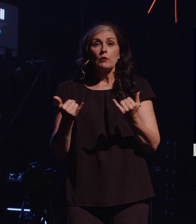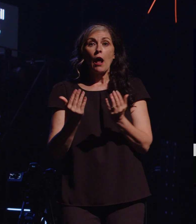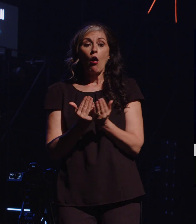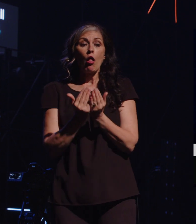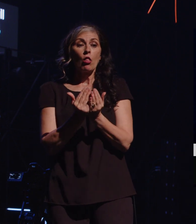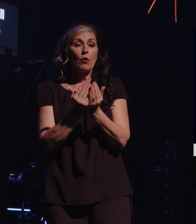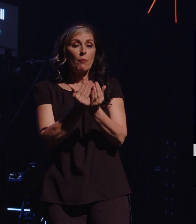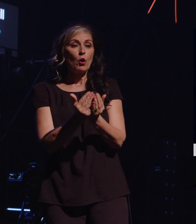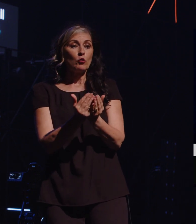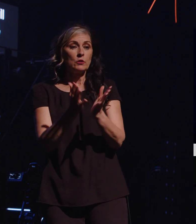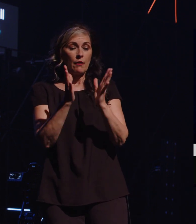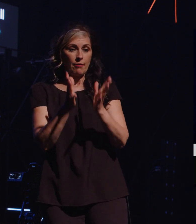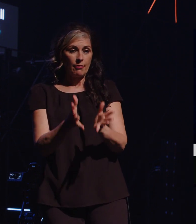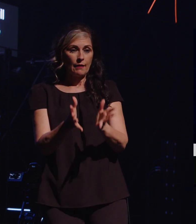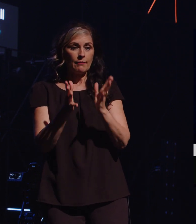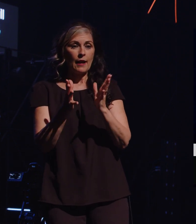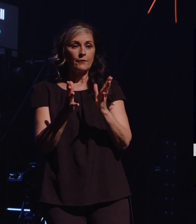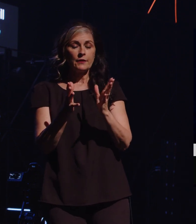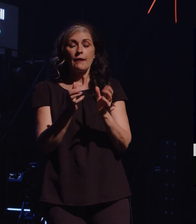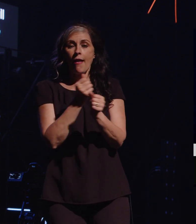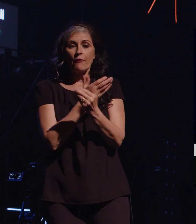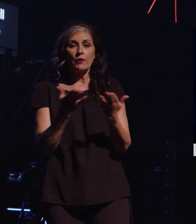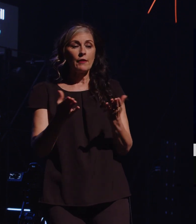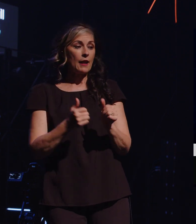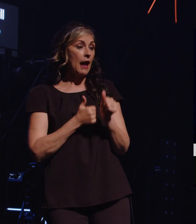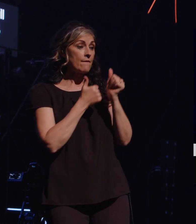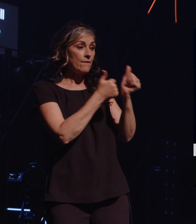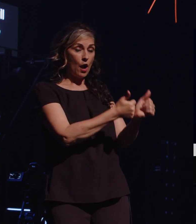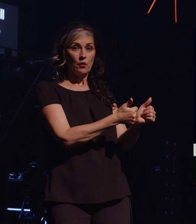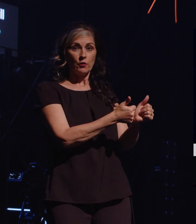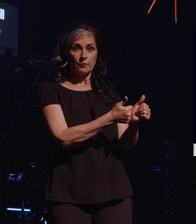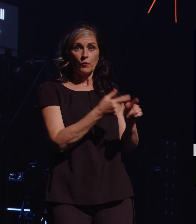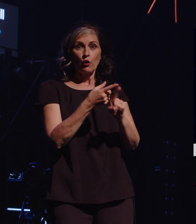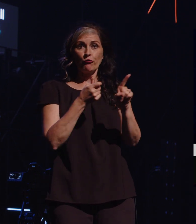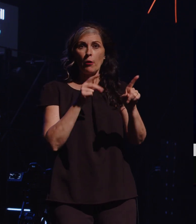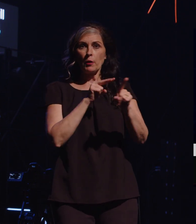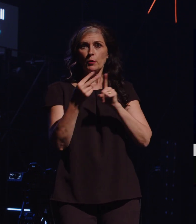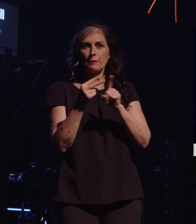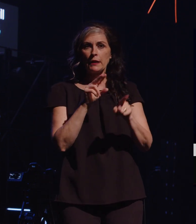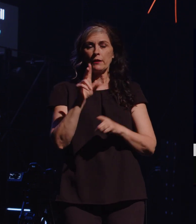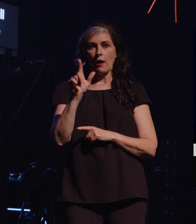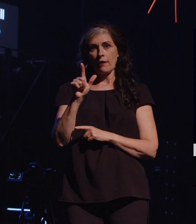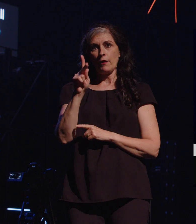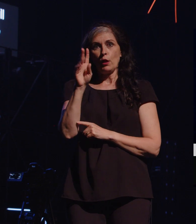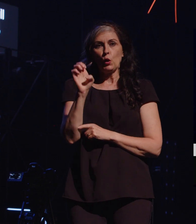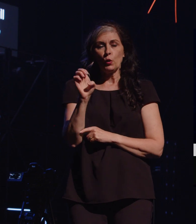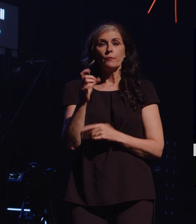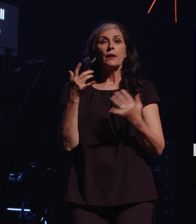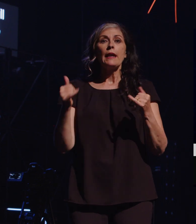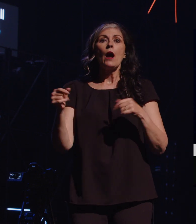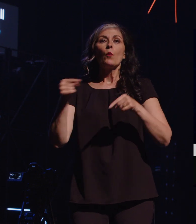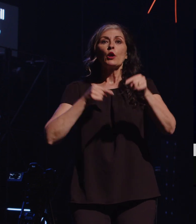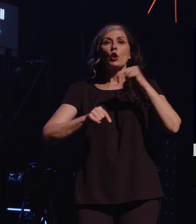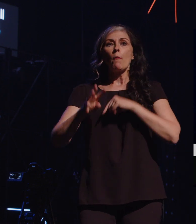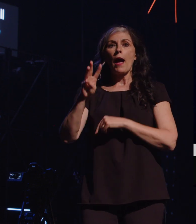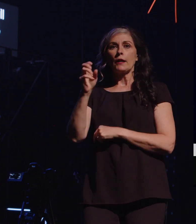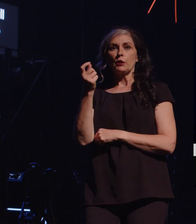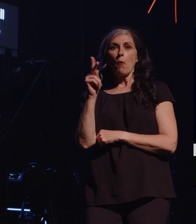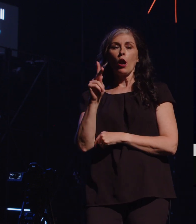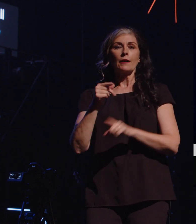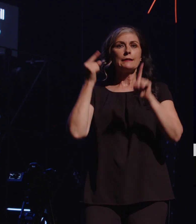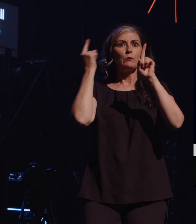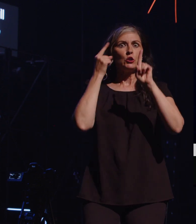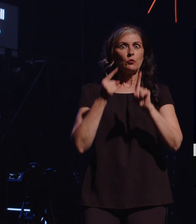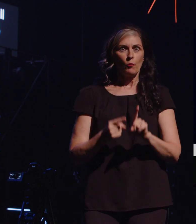left everything and followed him. So that's Luke's account. Let's go back to Mark and read his short version, because Mark just wants to get to the